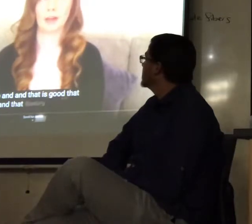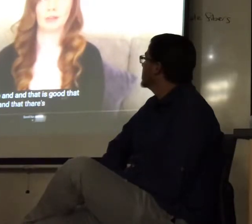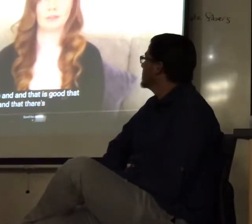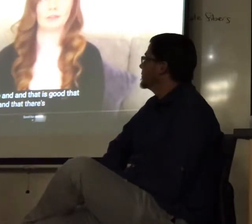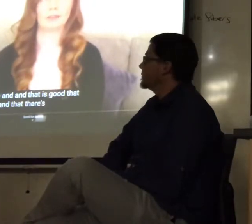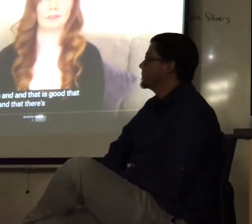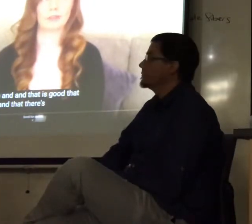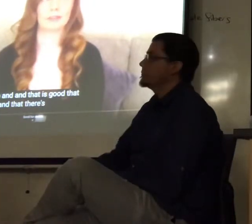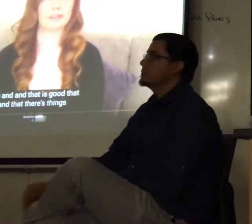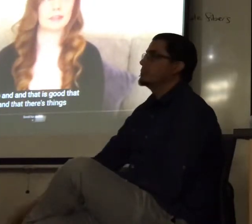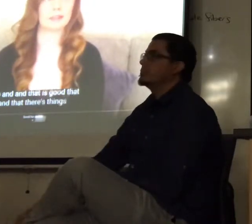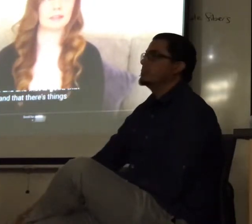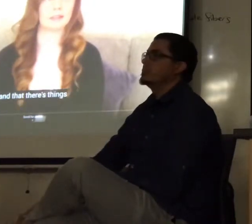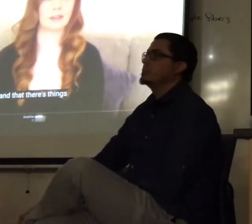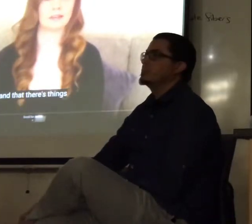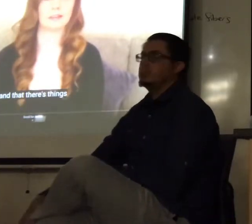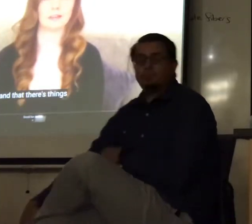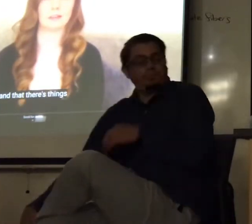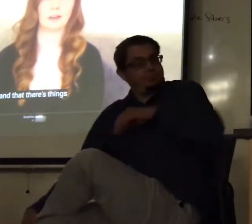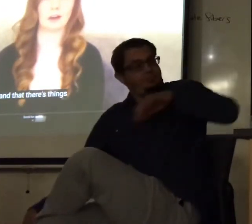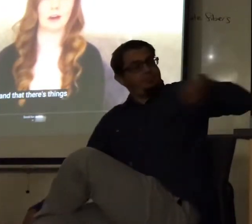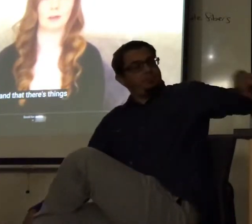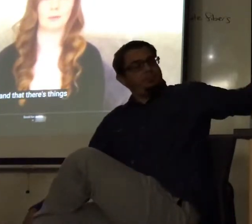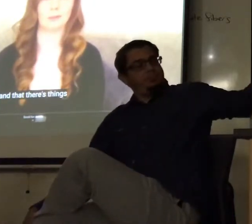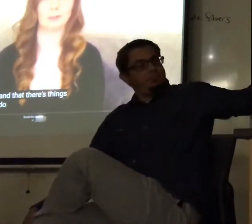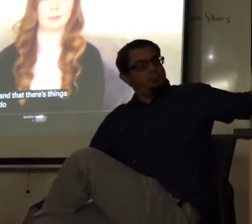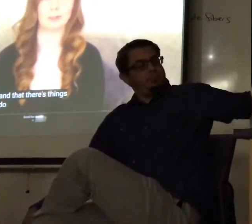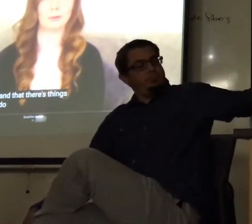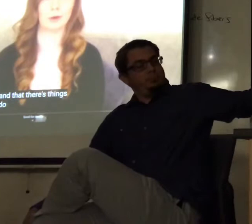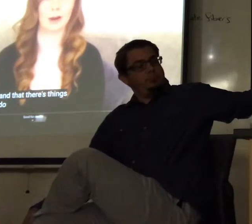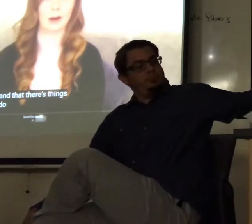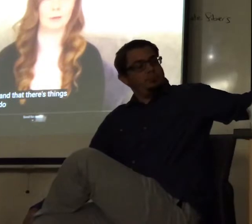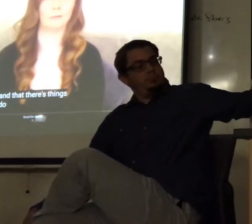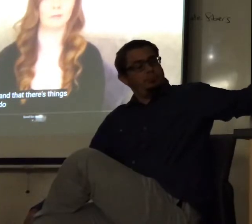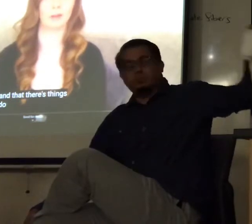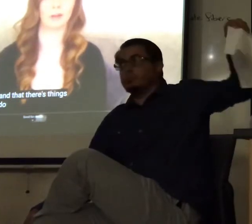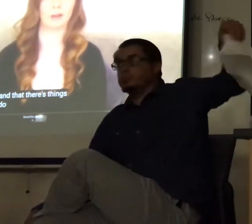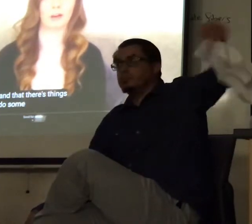But there's things that I want to do,